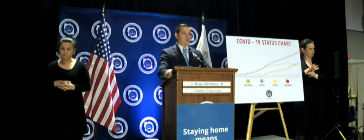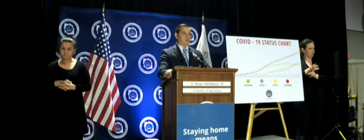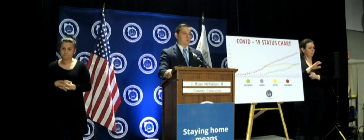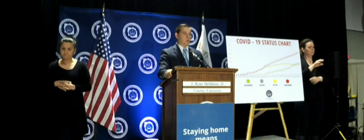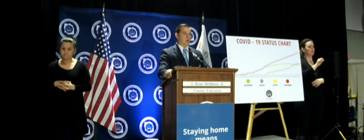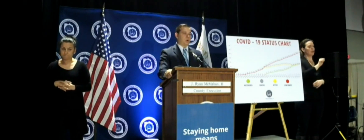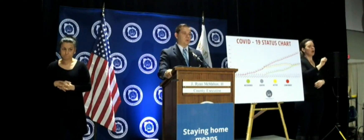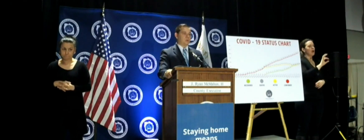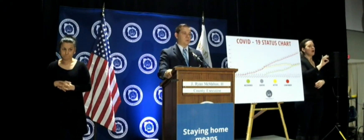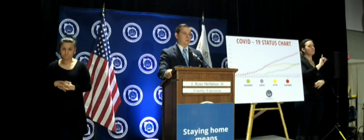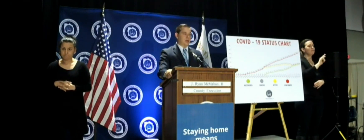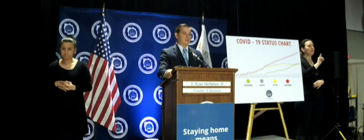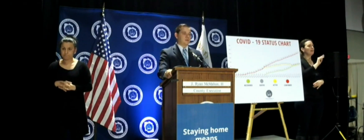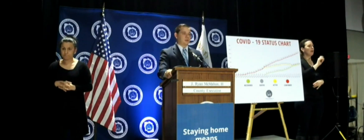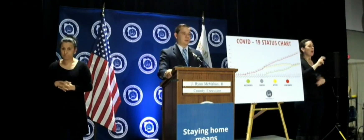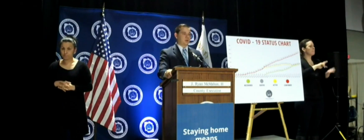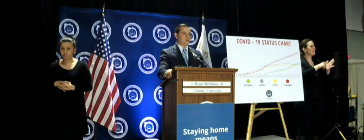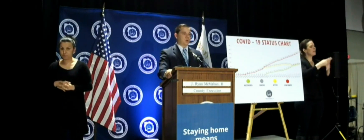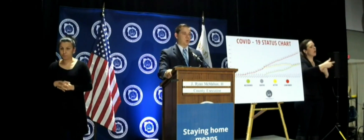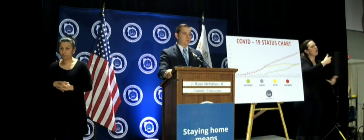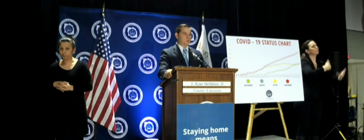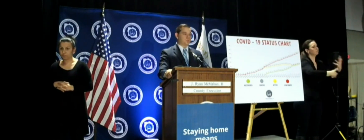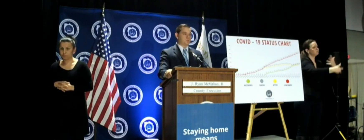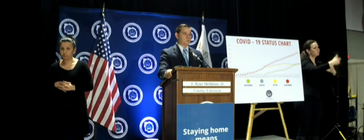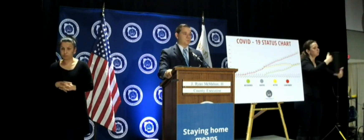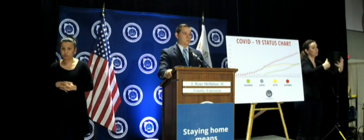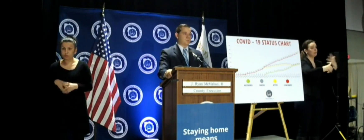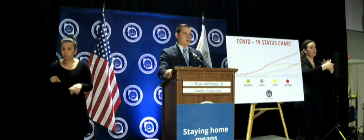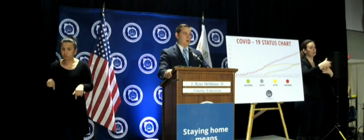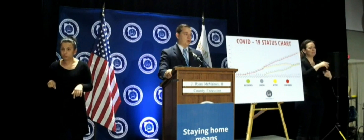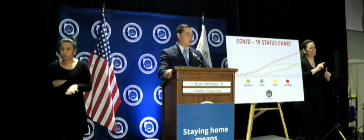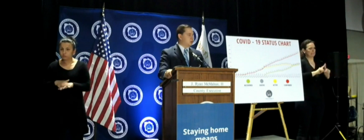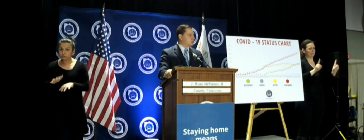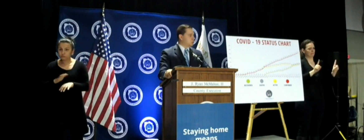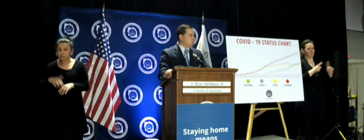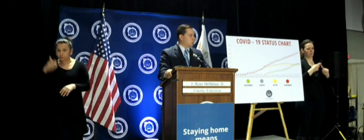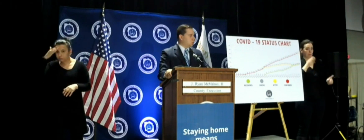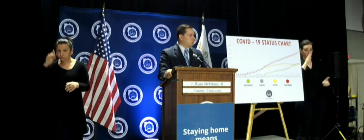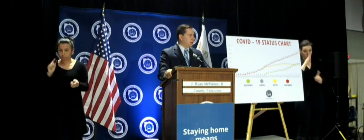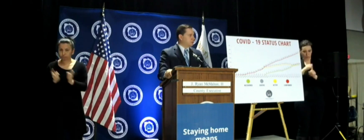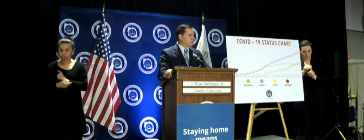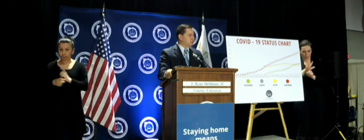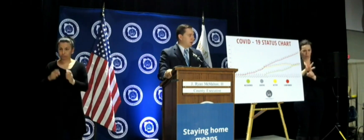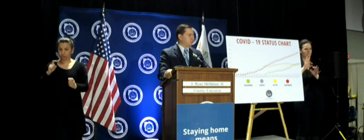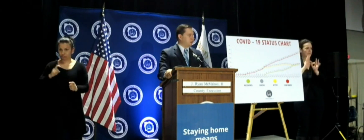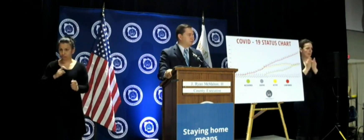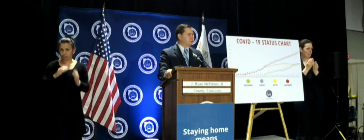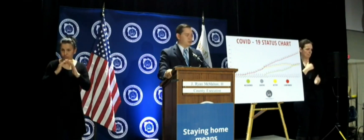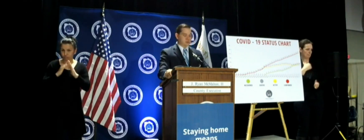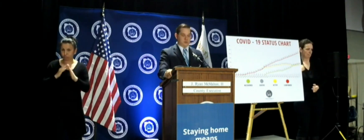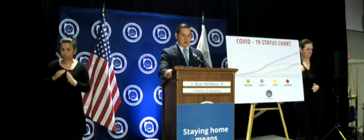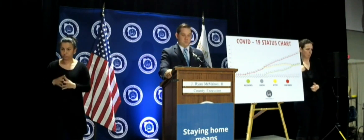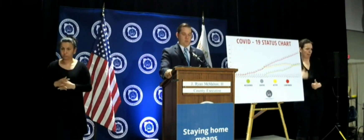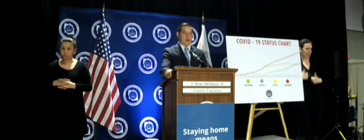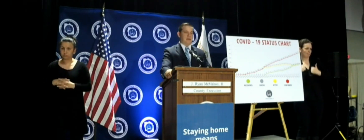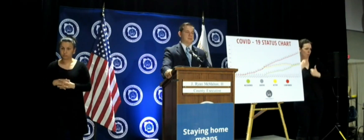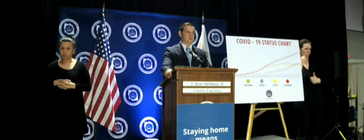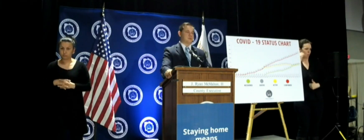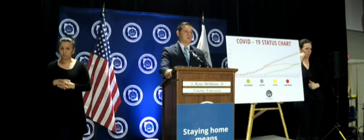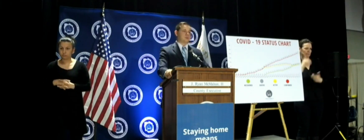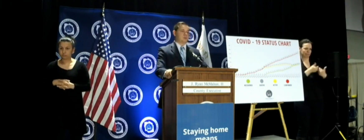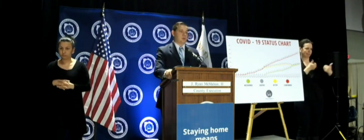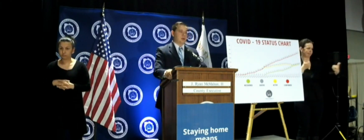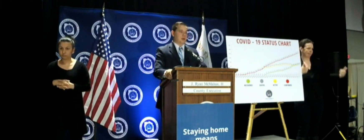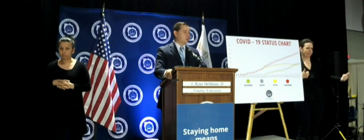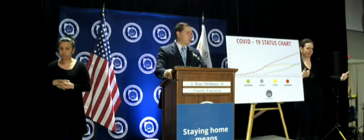we're seeing more activity in nursing homes. And so that's going to drive density. It's going to drive more